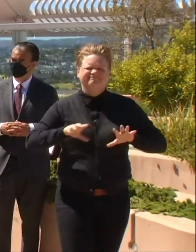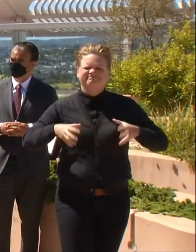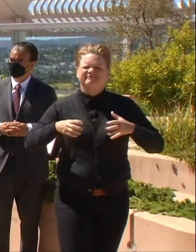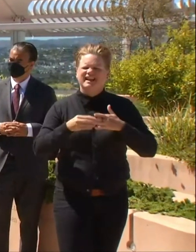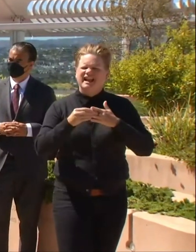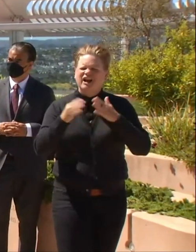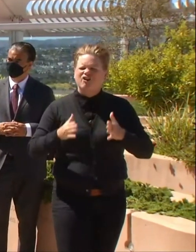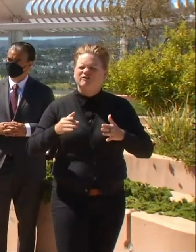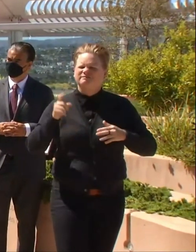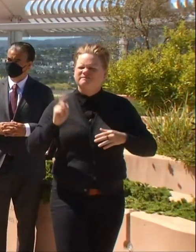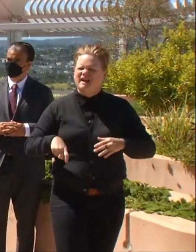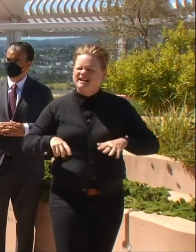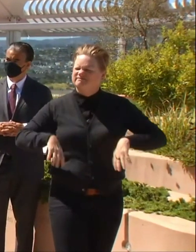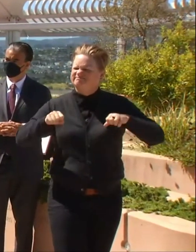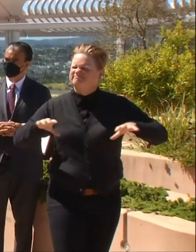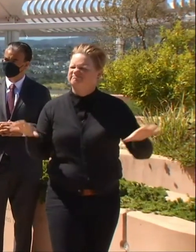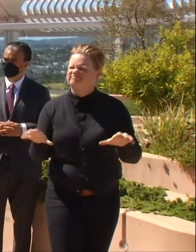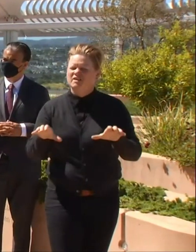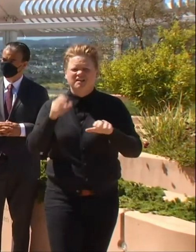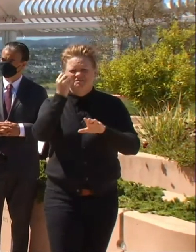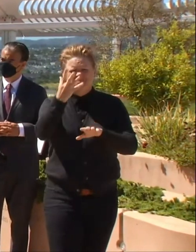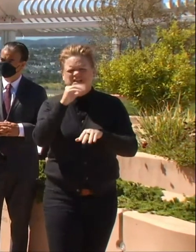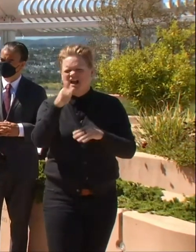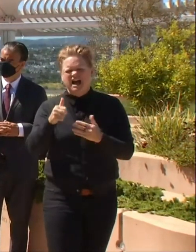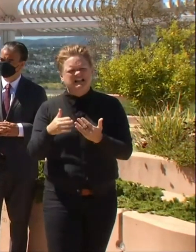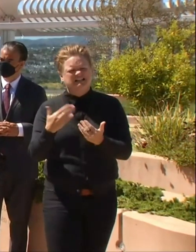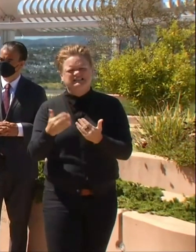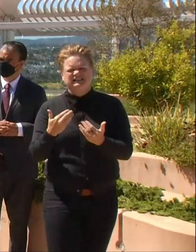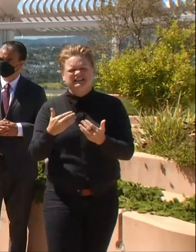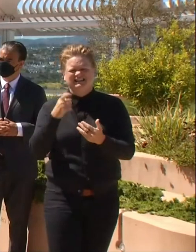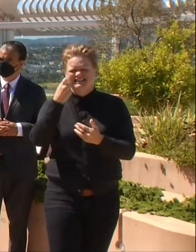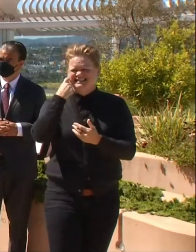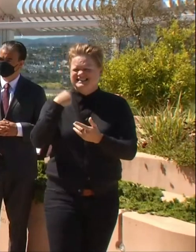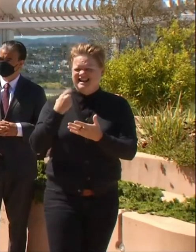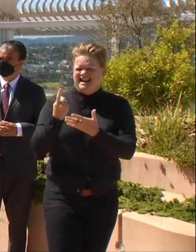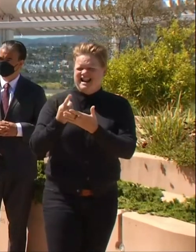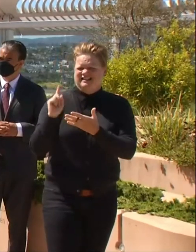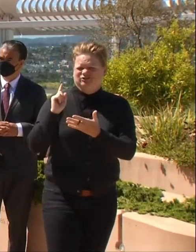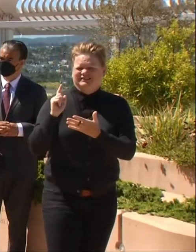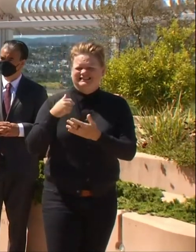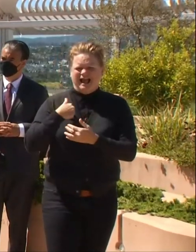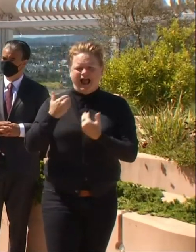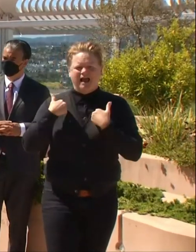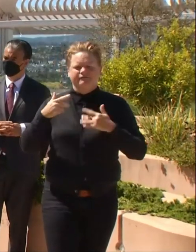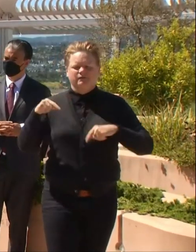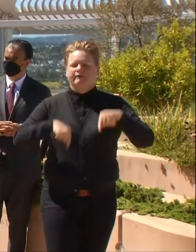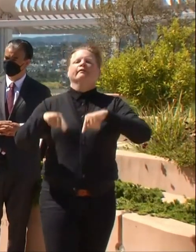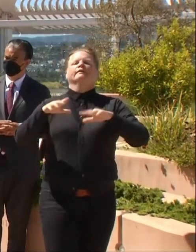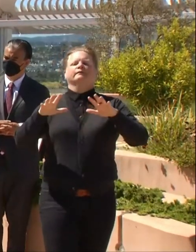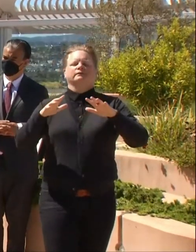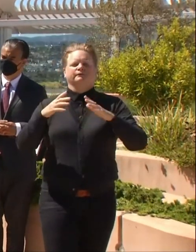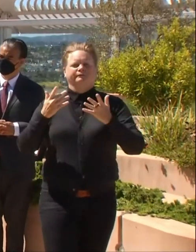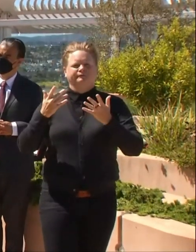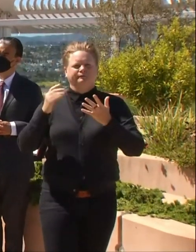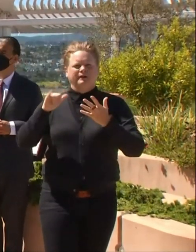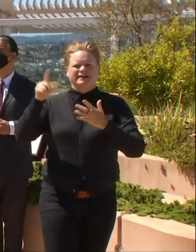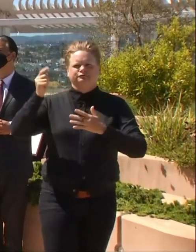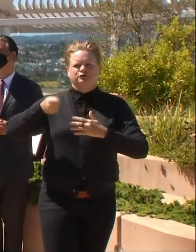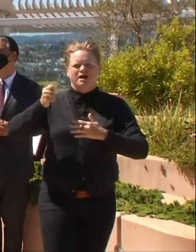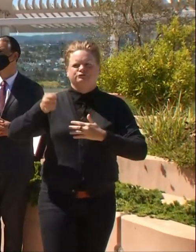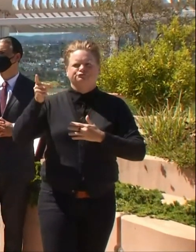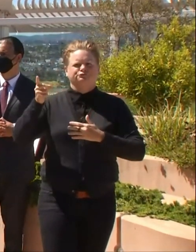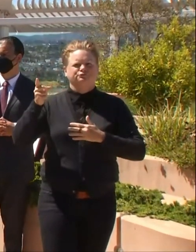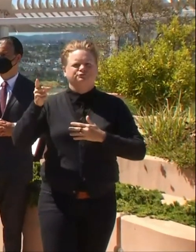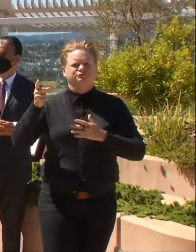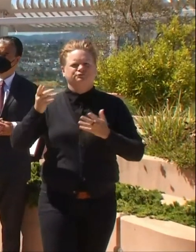last week, there's setbacks, but there's opportunity anew. And we'll continue to advance them. I've been proud. In the last couple of years, we've signed dozens of gun